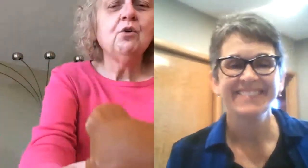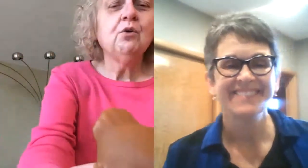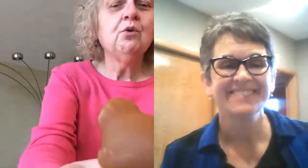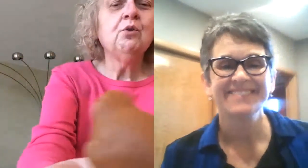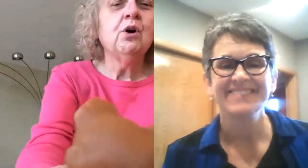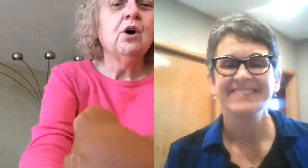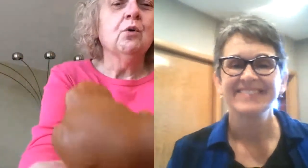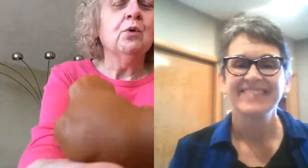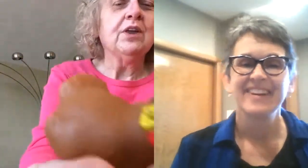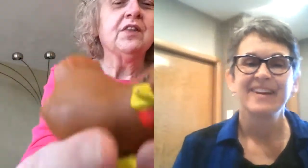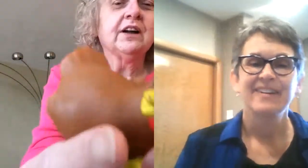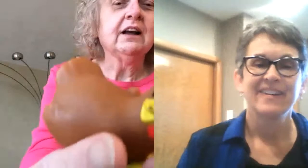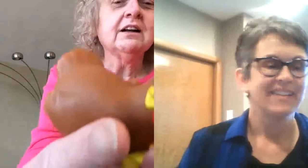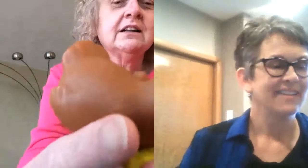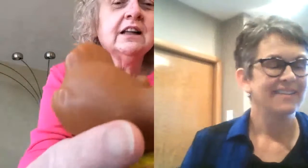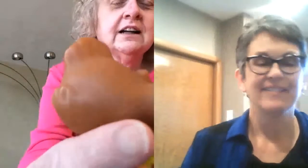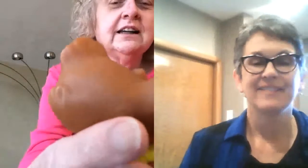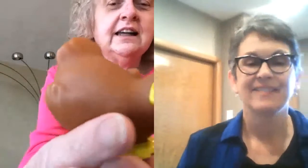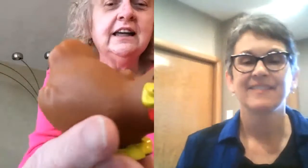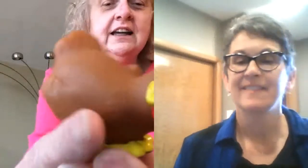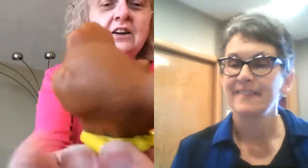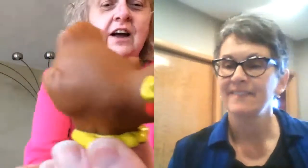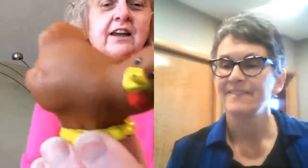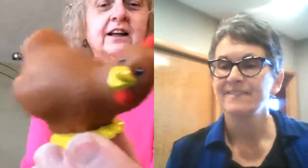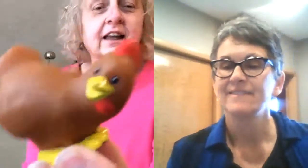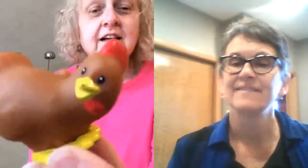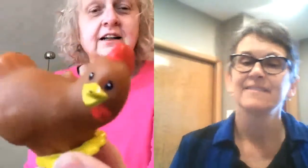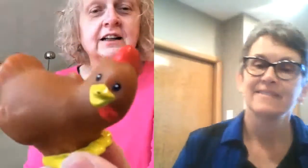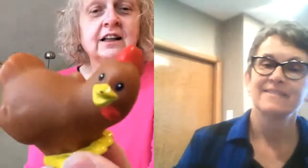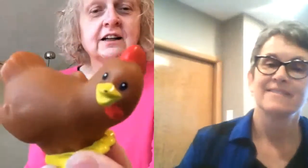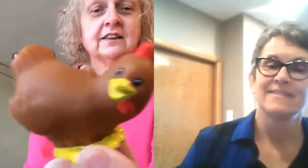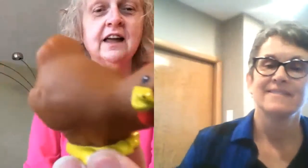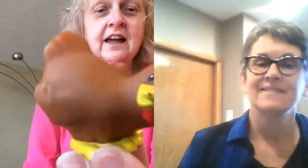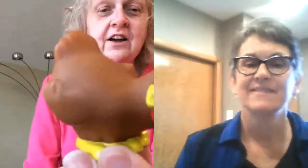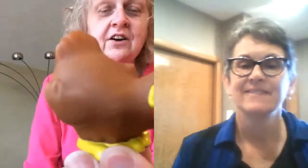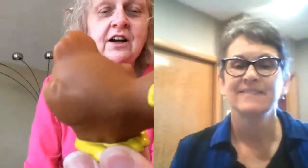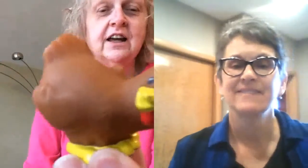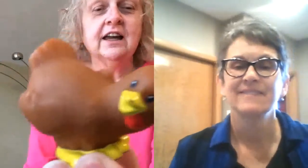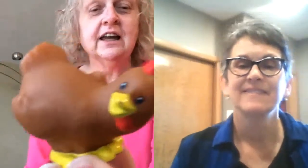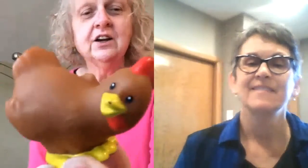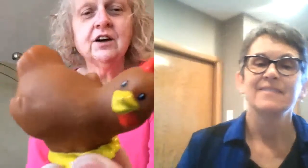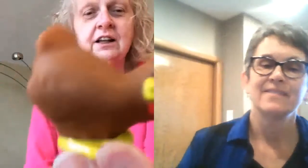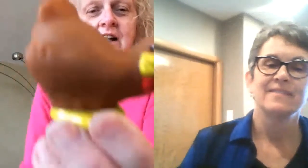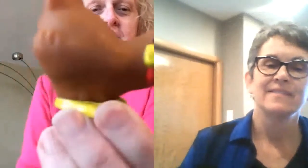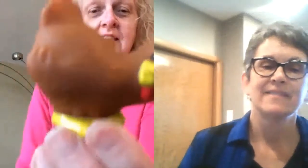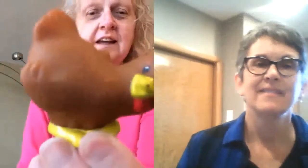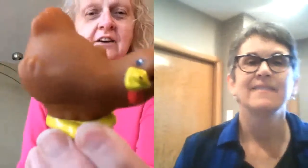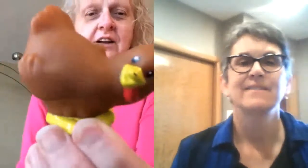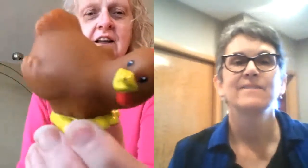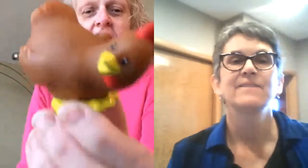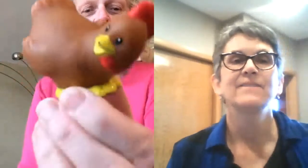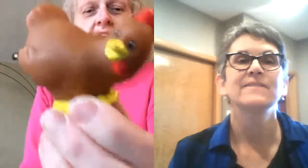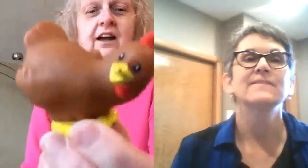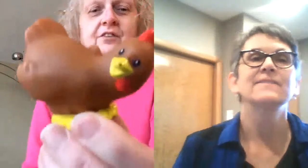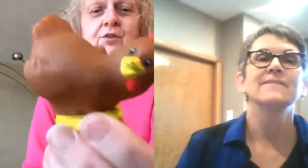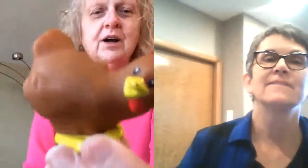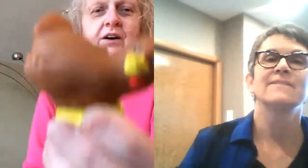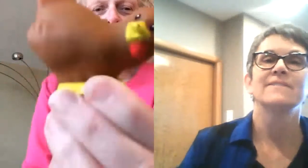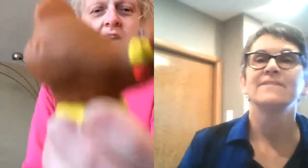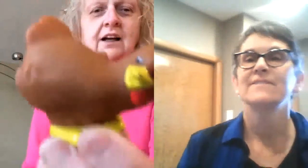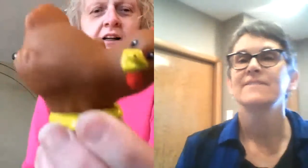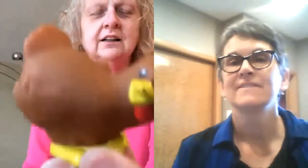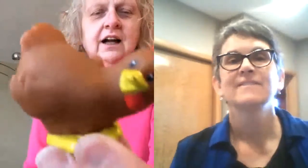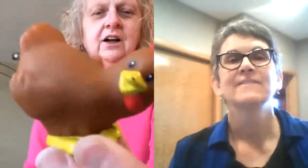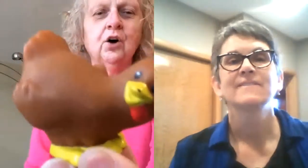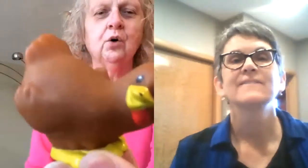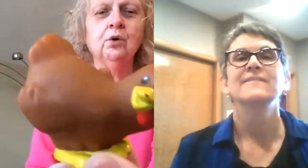E-I-E-I-O. With a cluck cluck here and a cluck cluck there. Here a cluck, there a cluck, everywhere